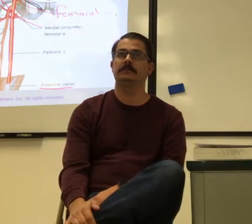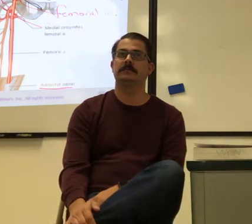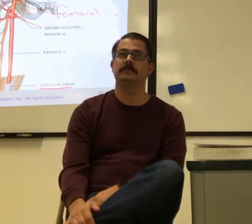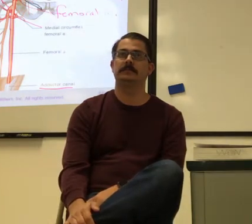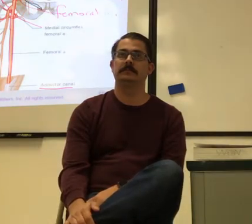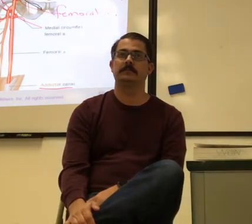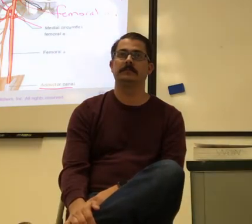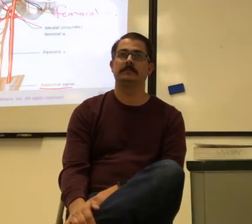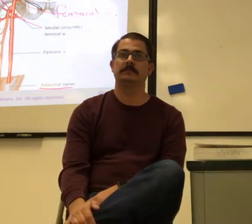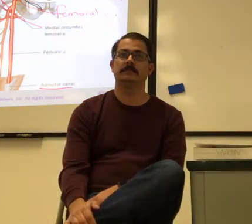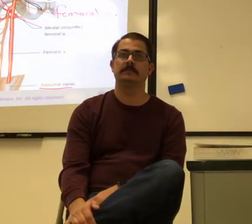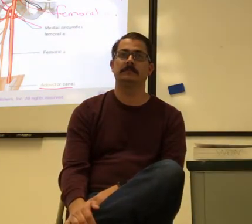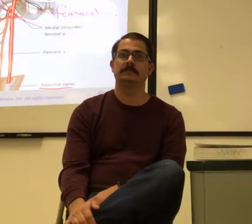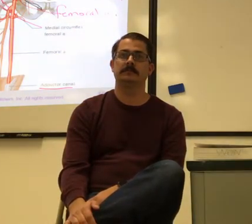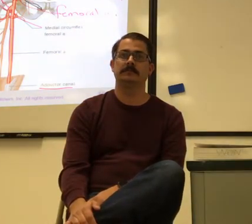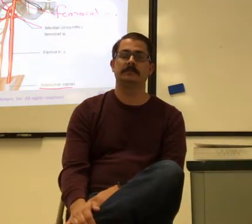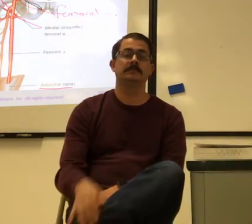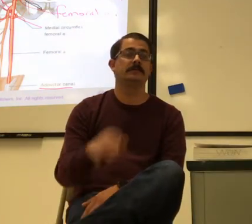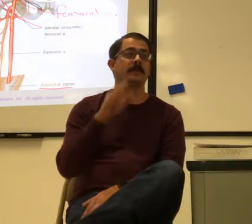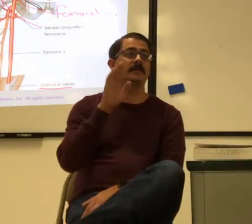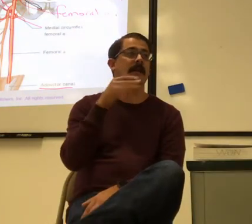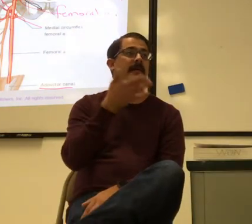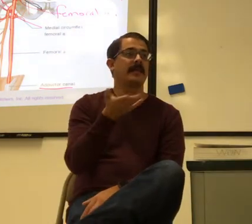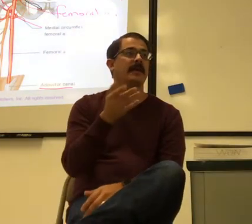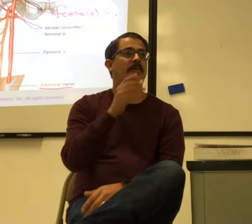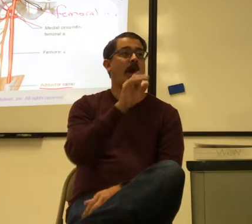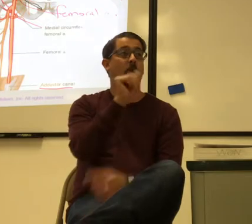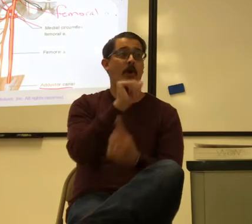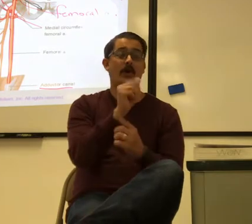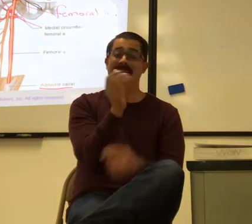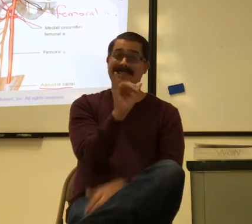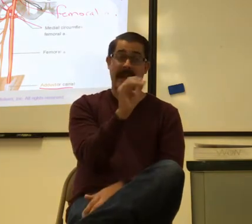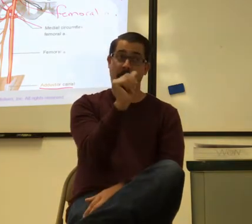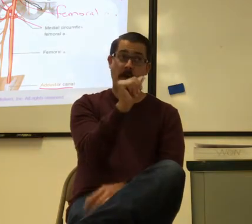So we're doing that thing where the artery keeps changing its name.